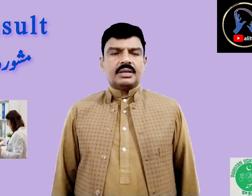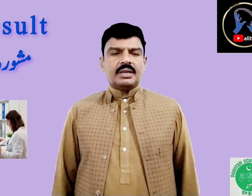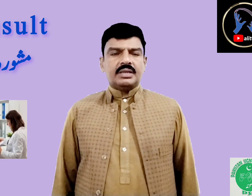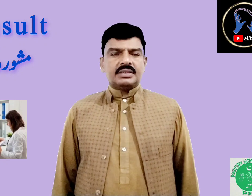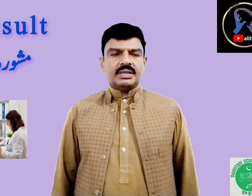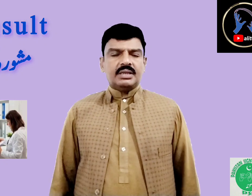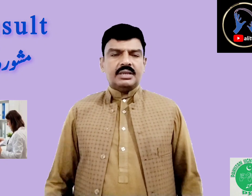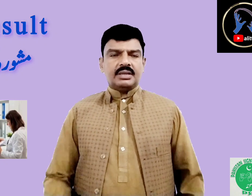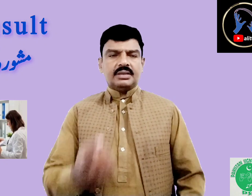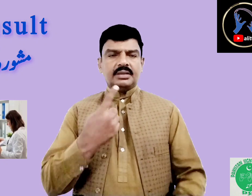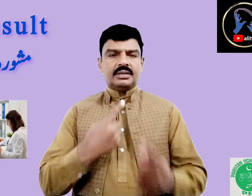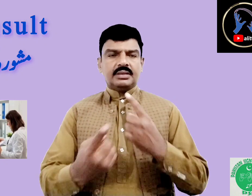consult,